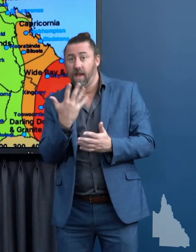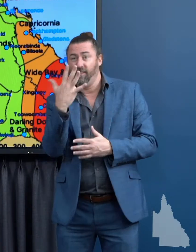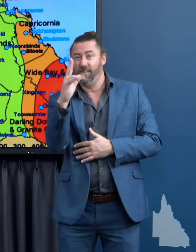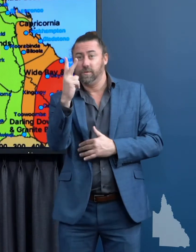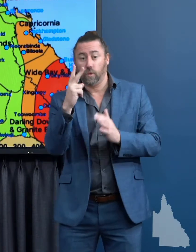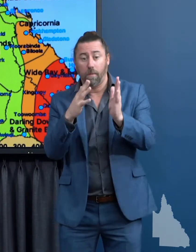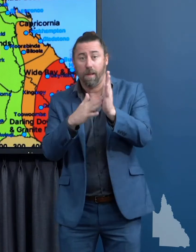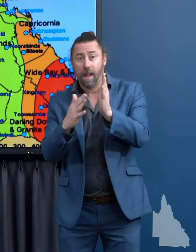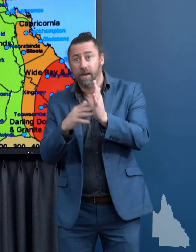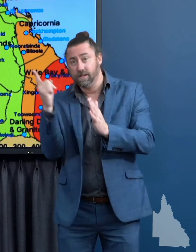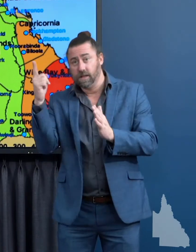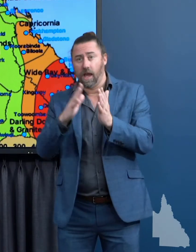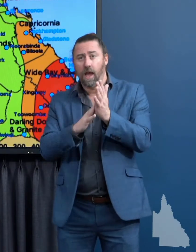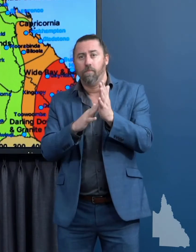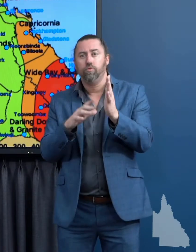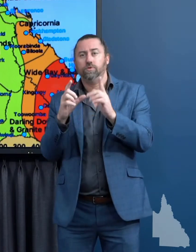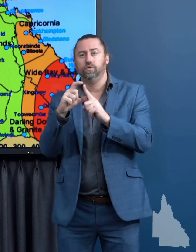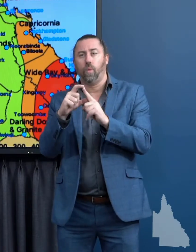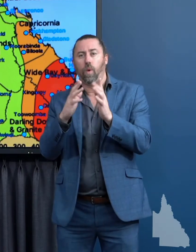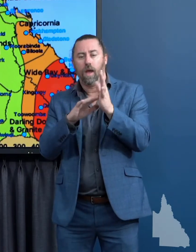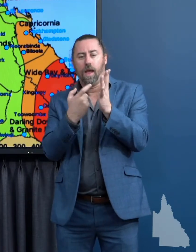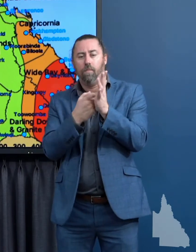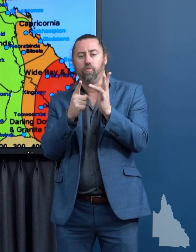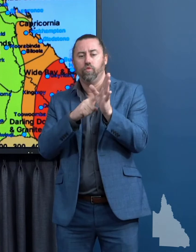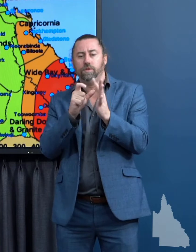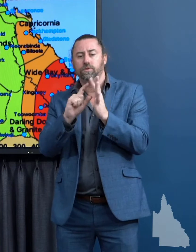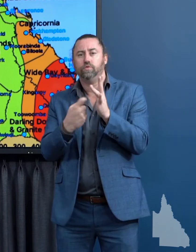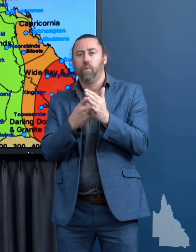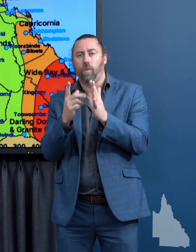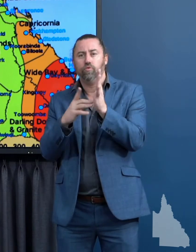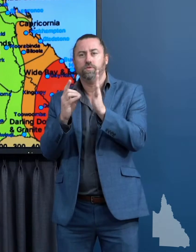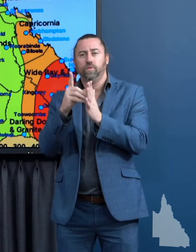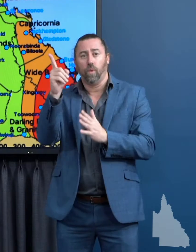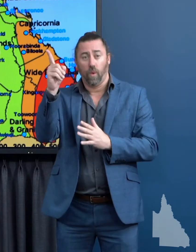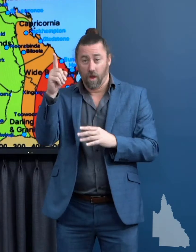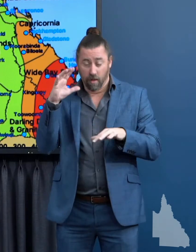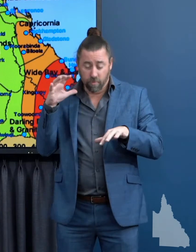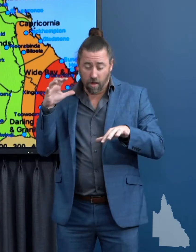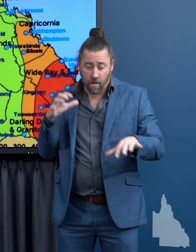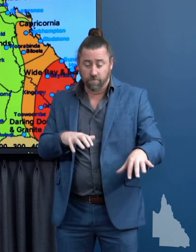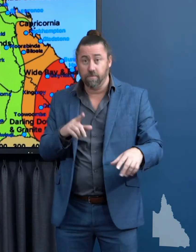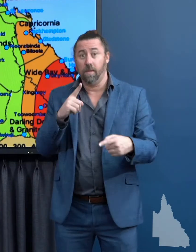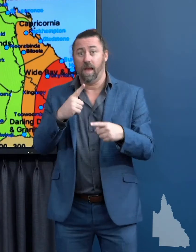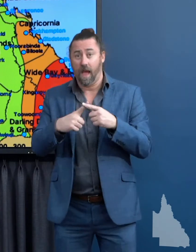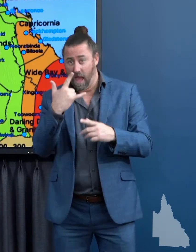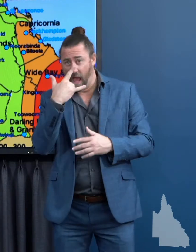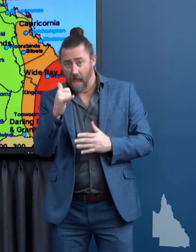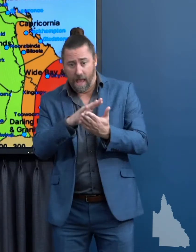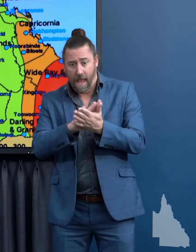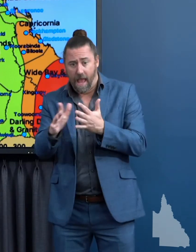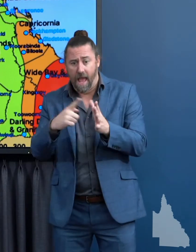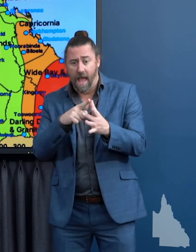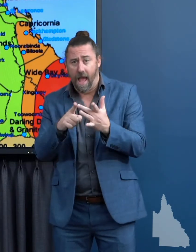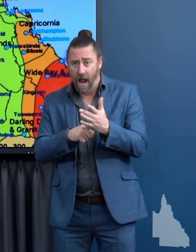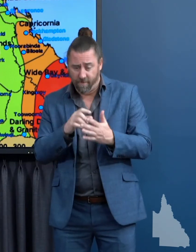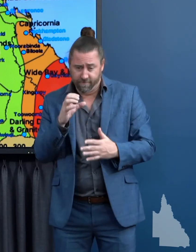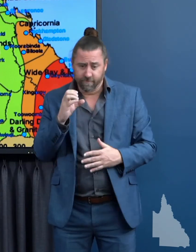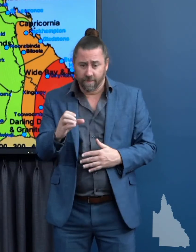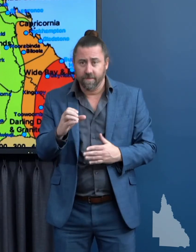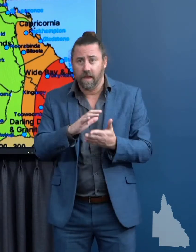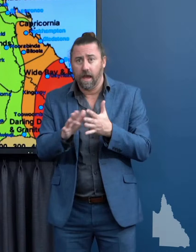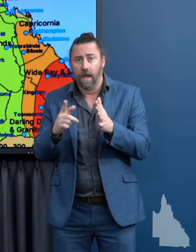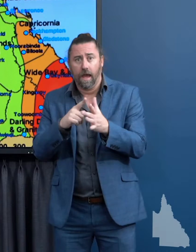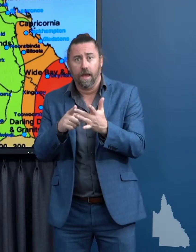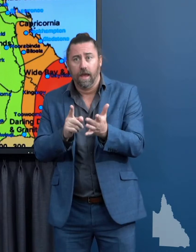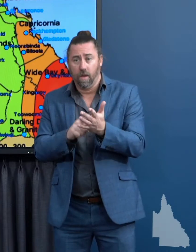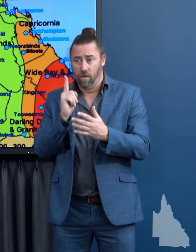within half an hour at Maroochydore, incredibly intense rain. We also saw giant hail overnight. So unlike the event we have